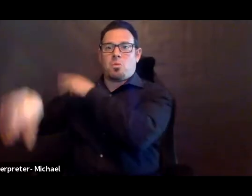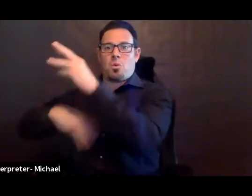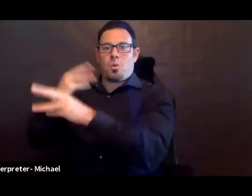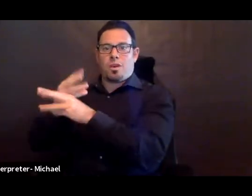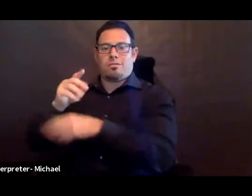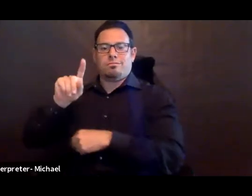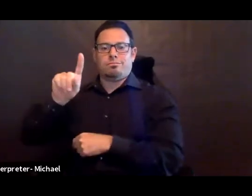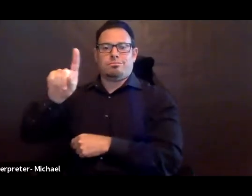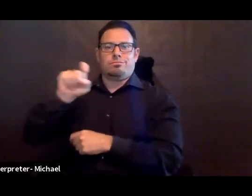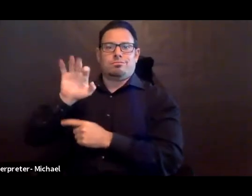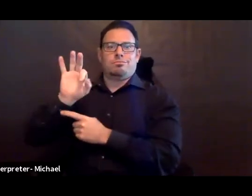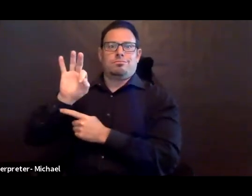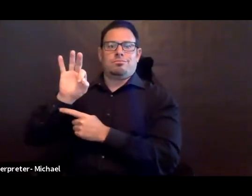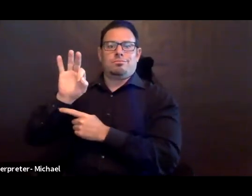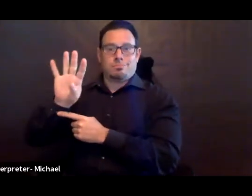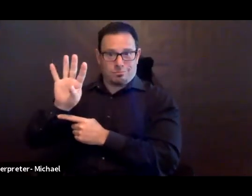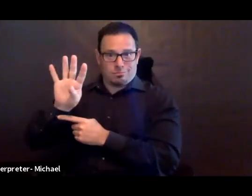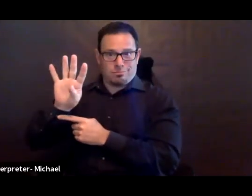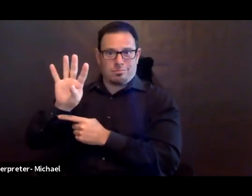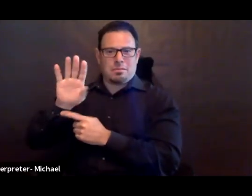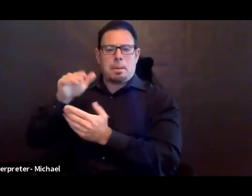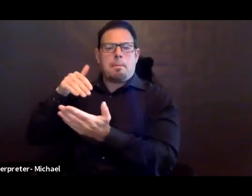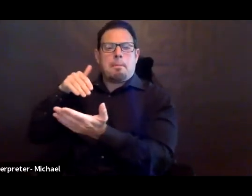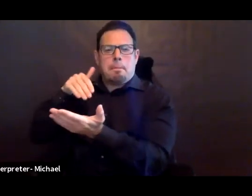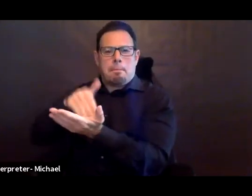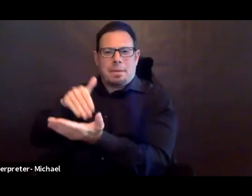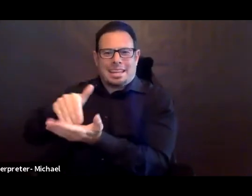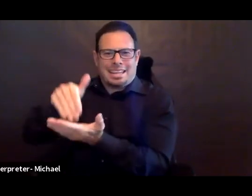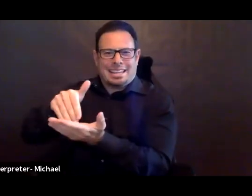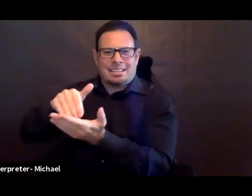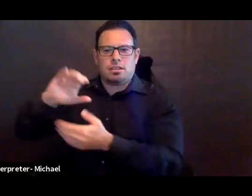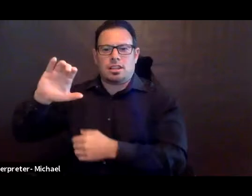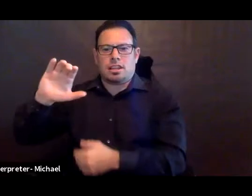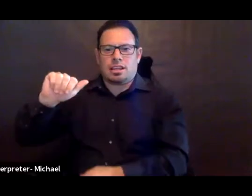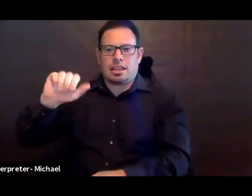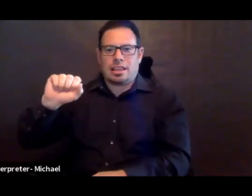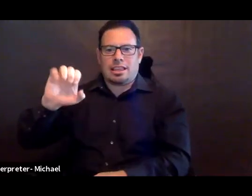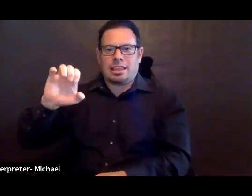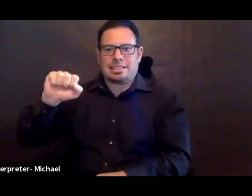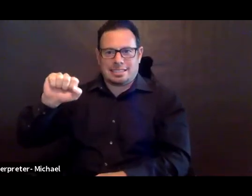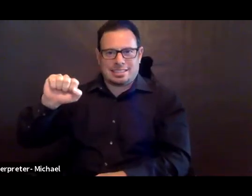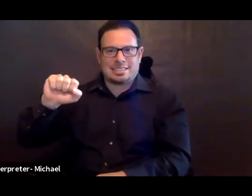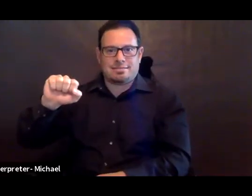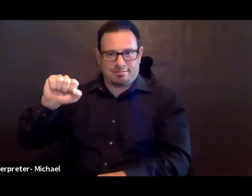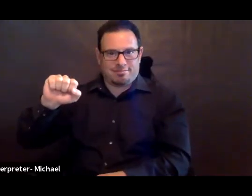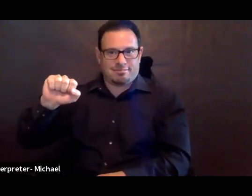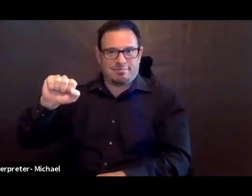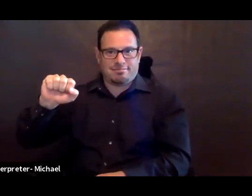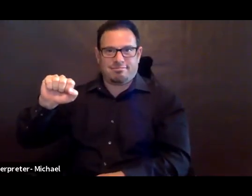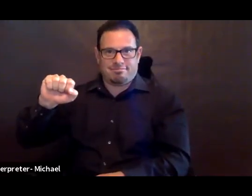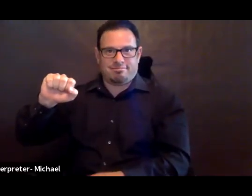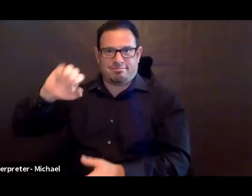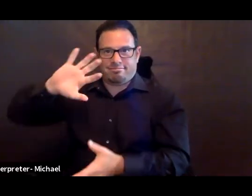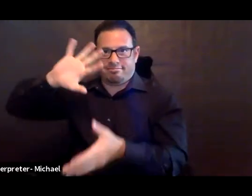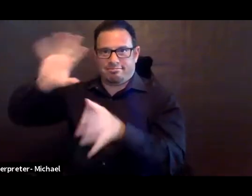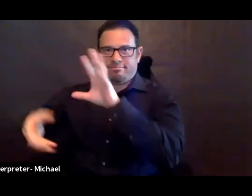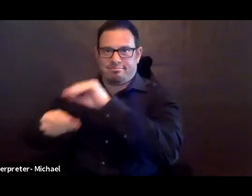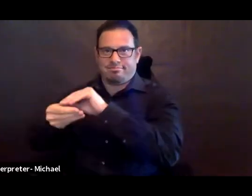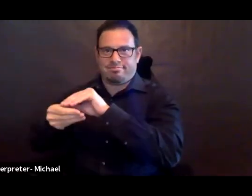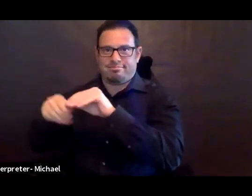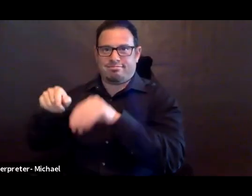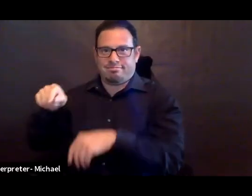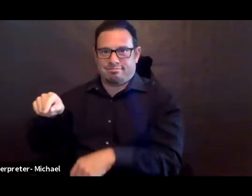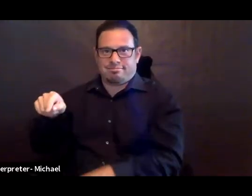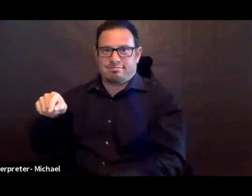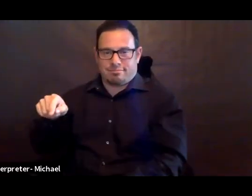pandemic began. Notably, this total increased by over 1.5 million people in the